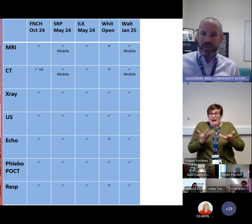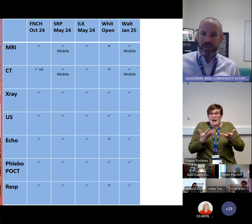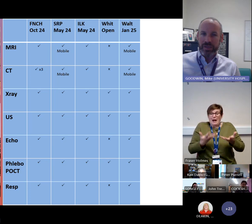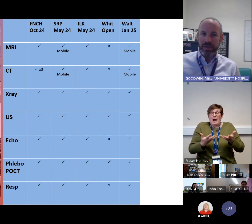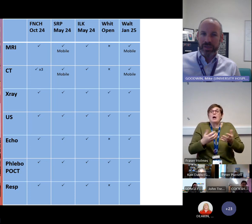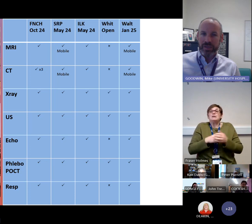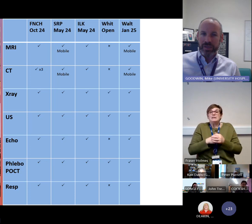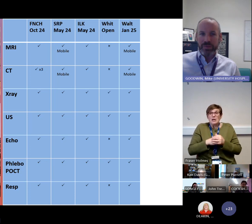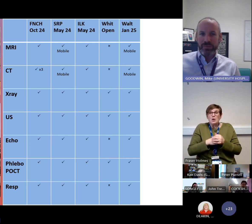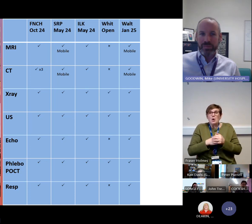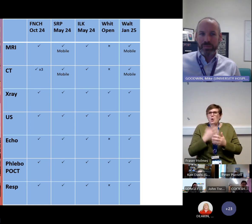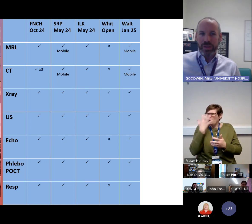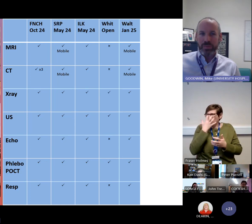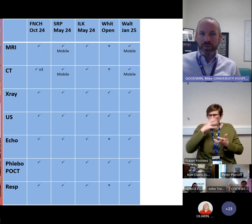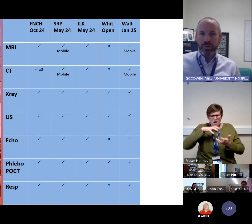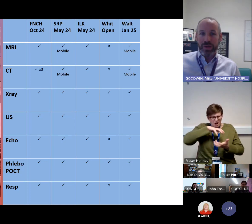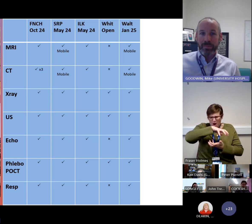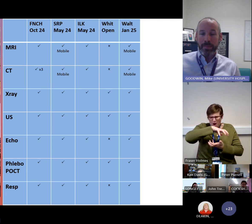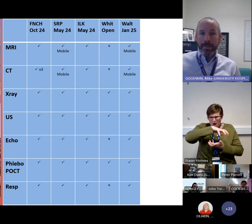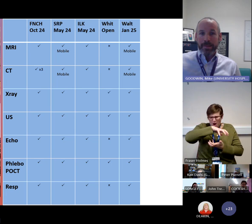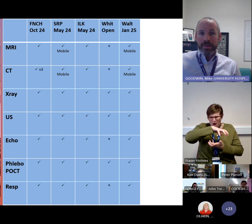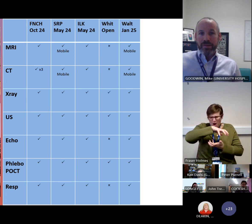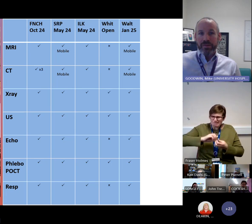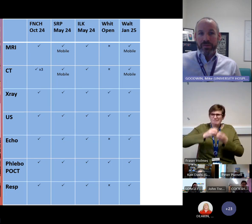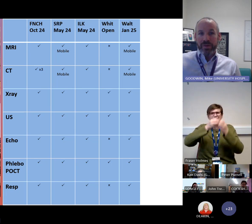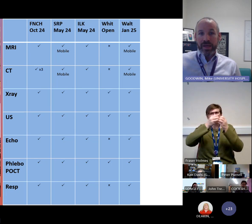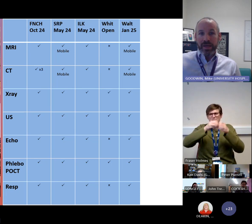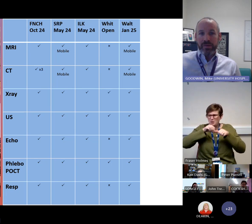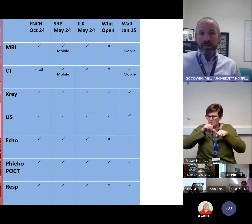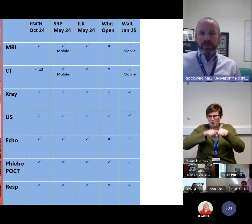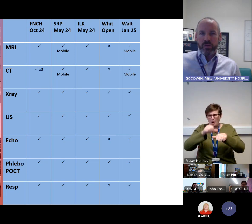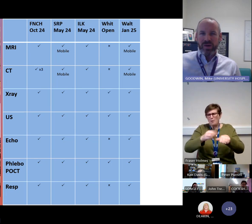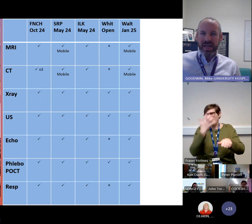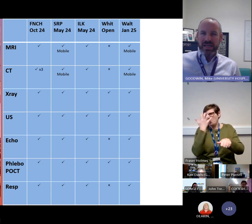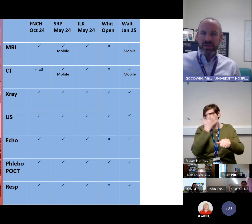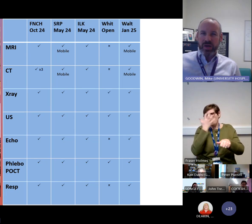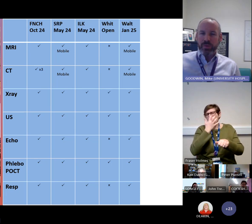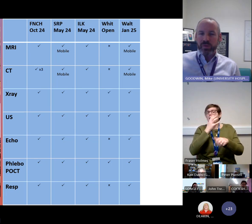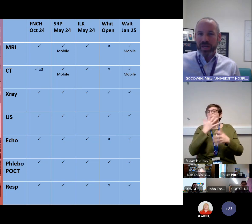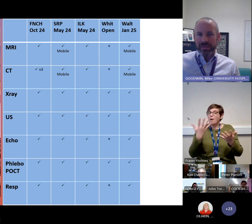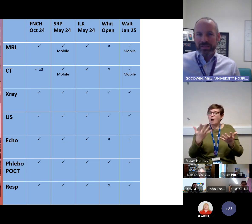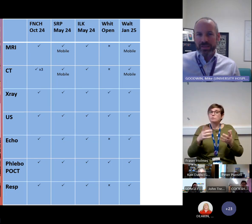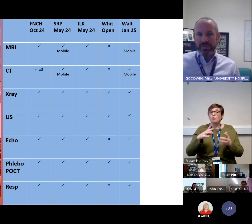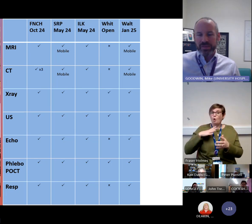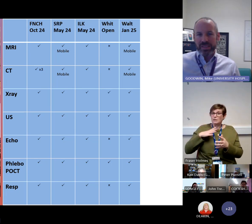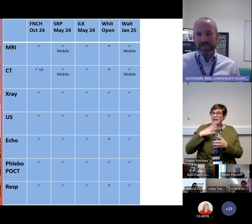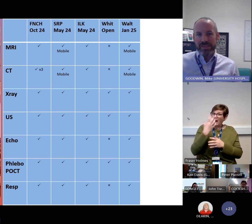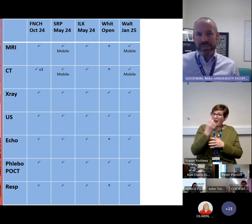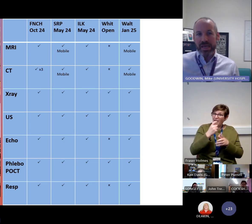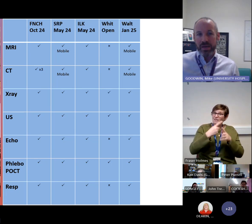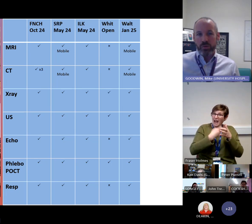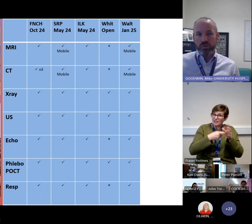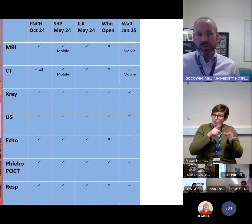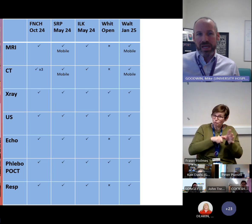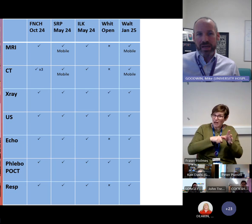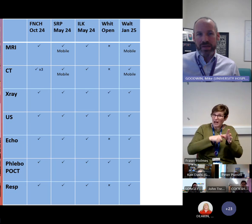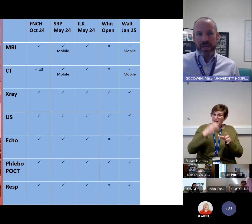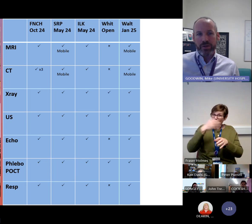huge complex build programme. There's already X-ray, but we're adding to the facilities